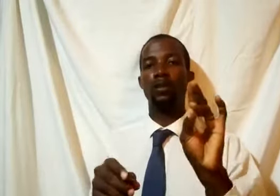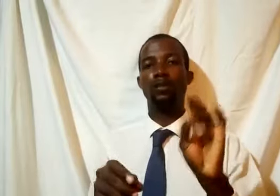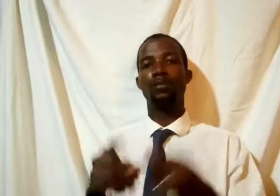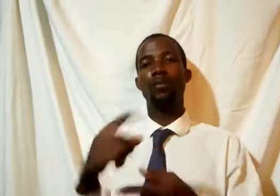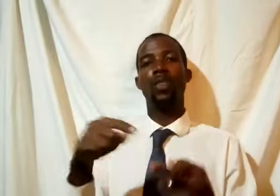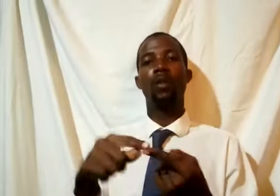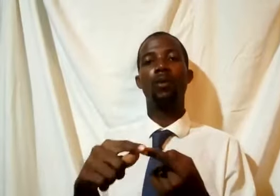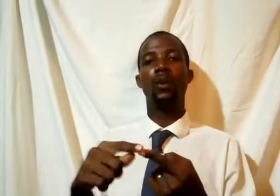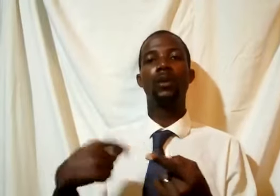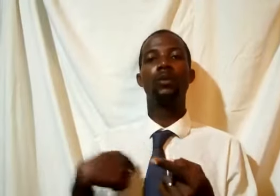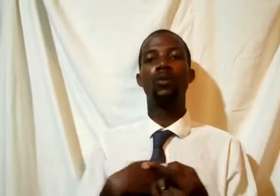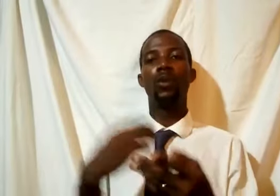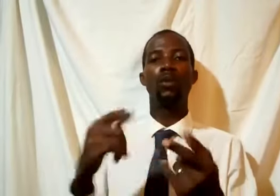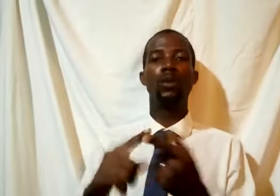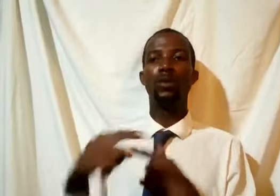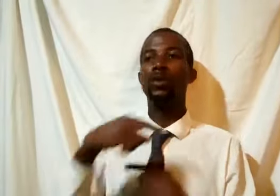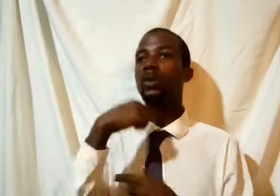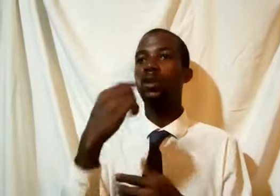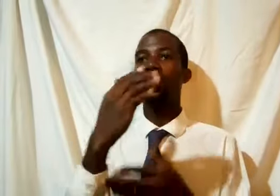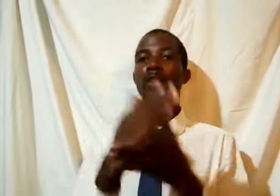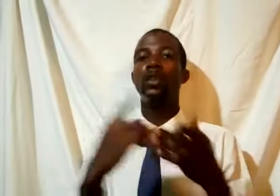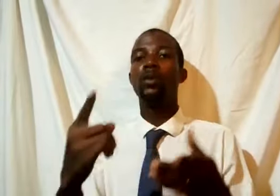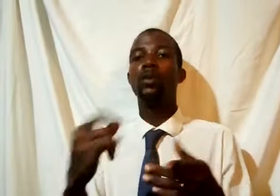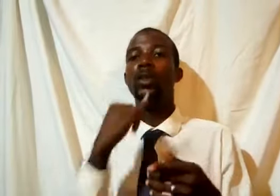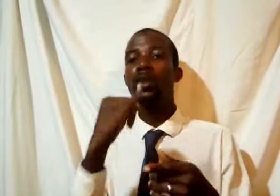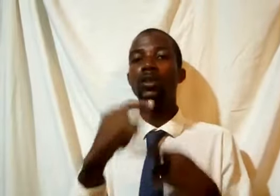or something is moving in the opposite direction of something.